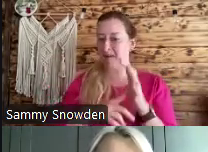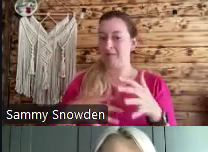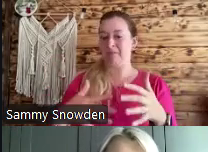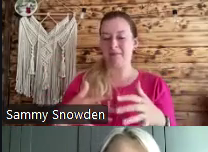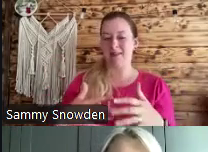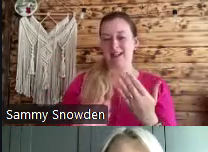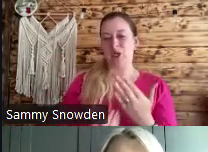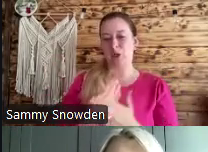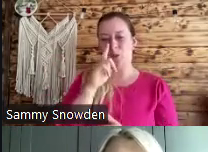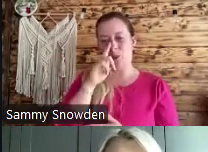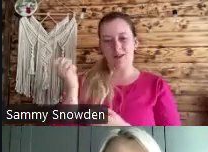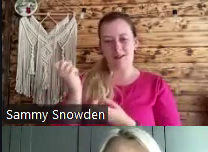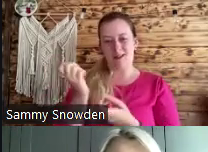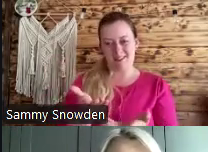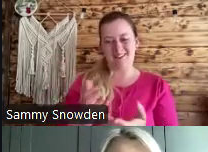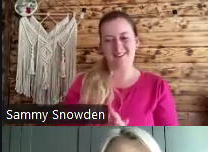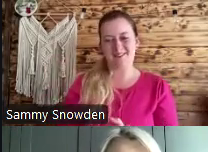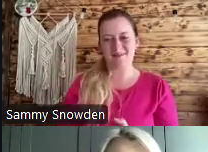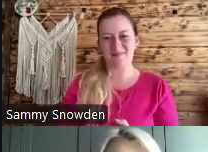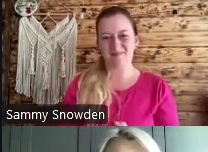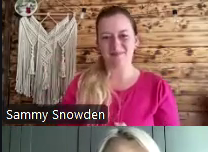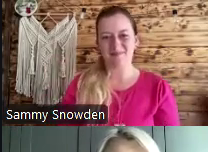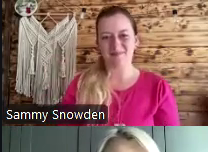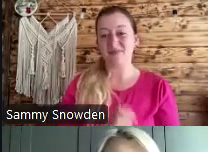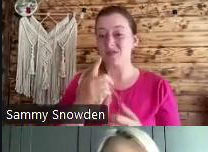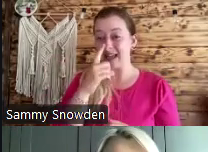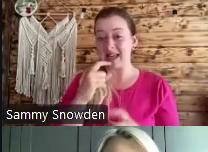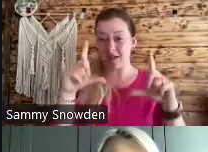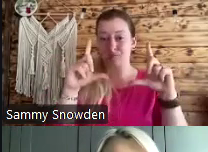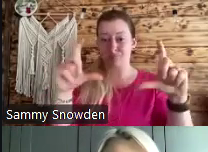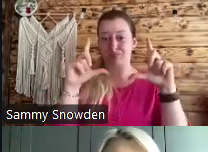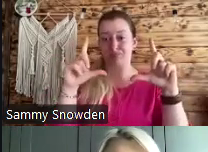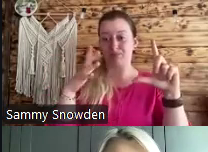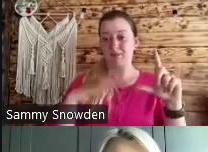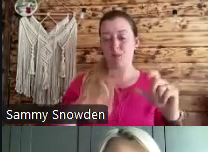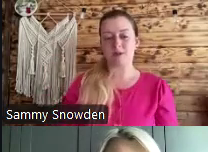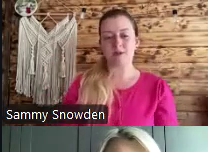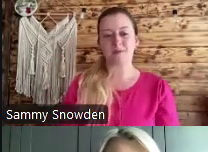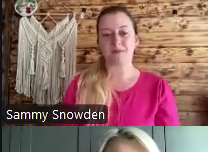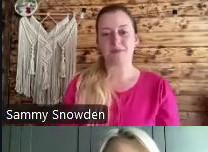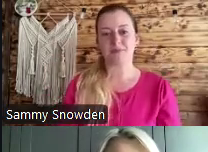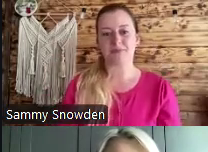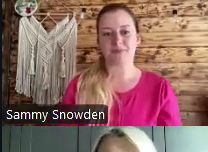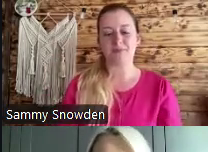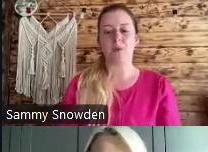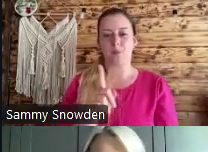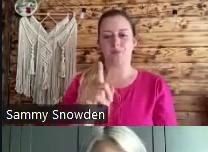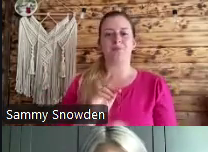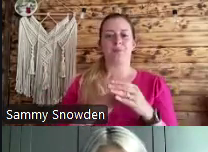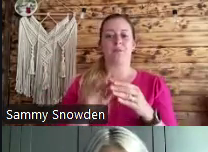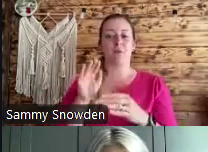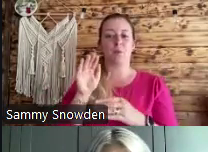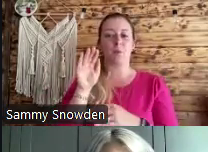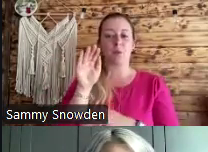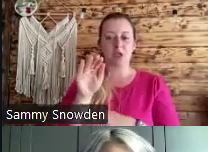screenshot. And then just going back to what's coming up in the future from doTERRA, products for the